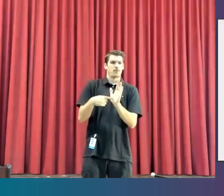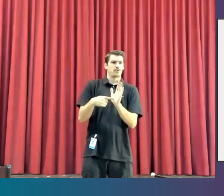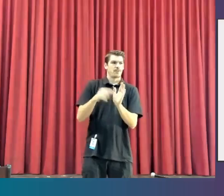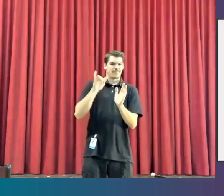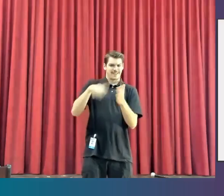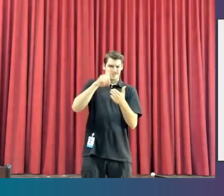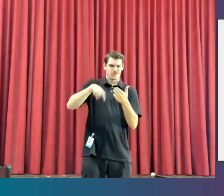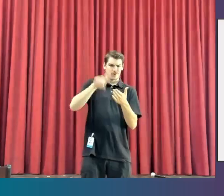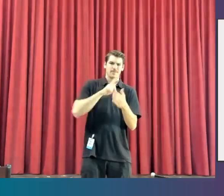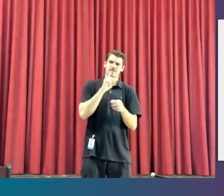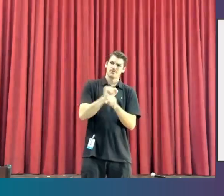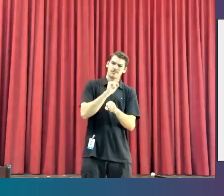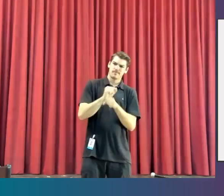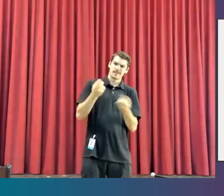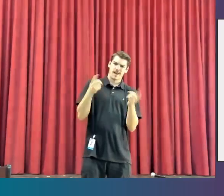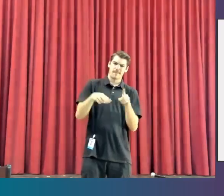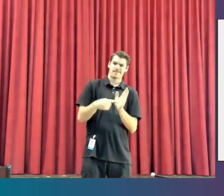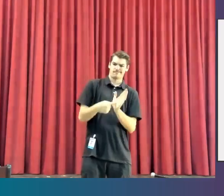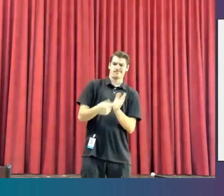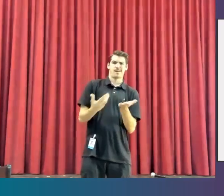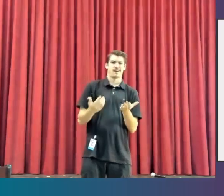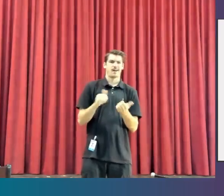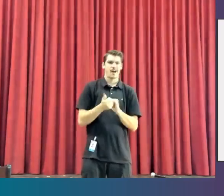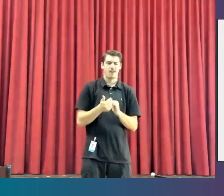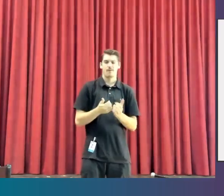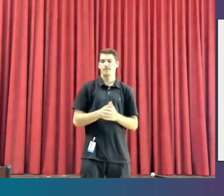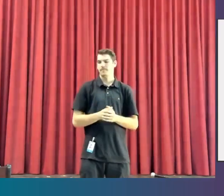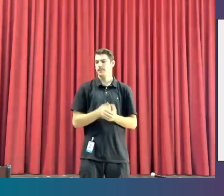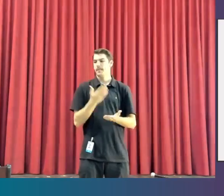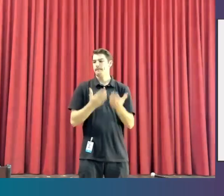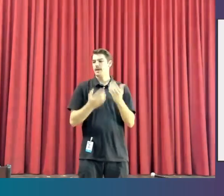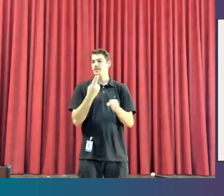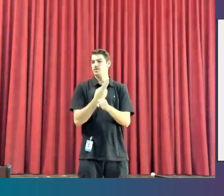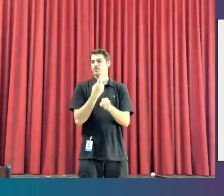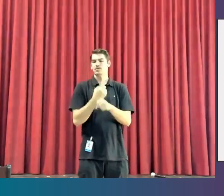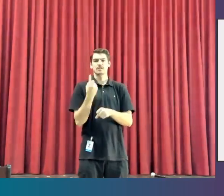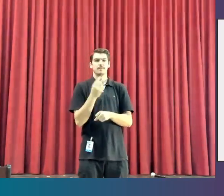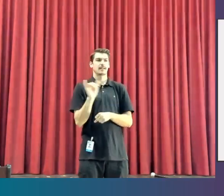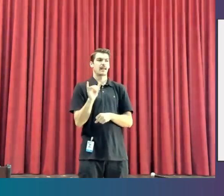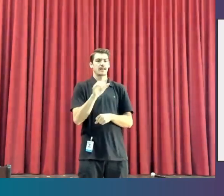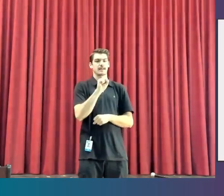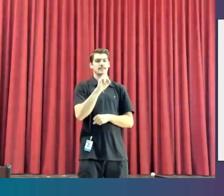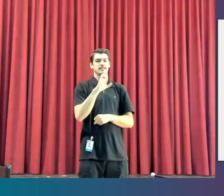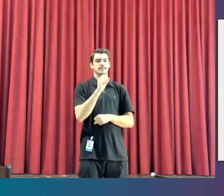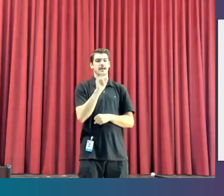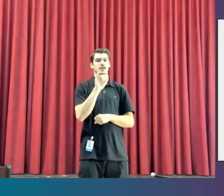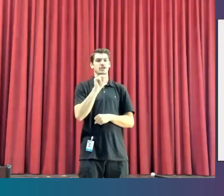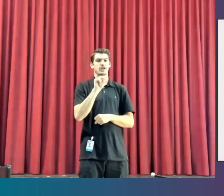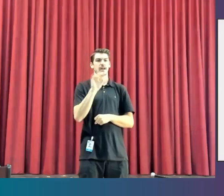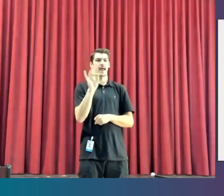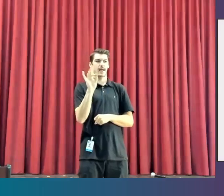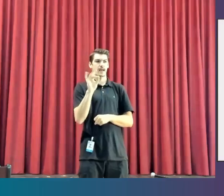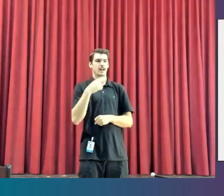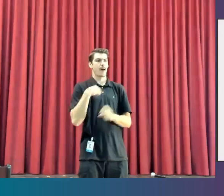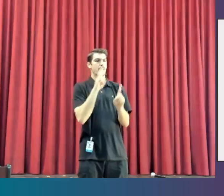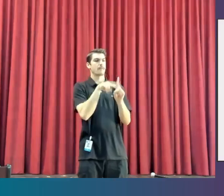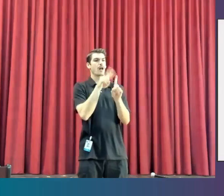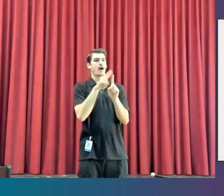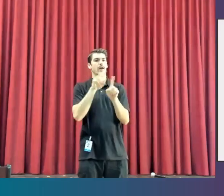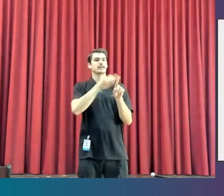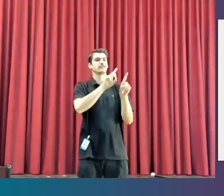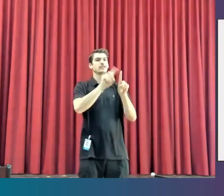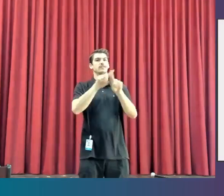discrimination's really happening, right? So maybe I'm using something like Section 8, and I'm applying at a lot of